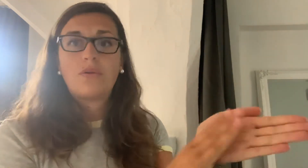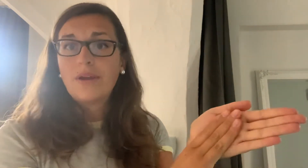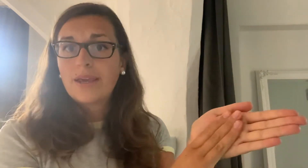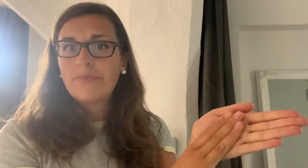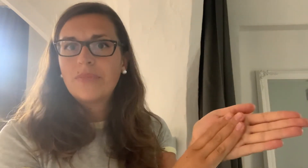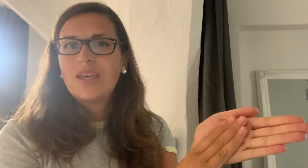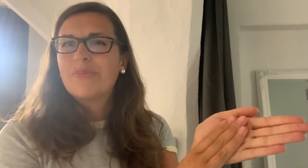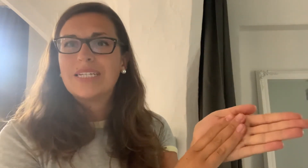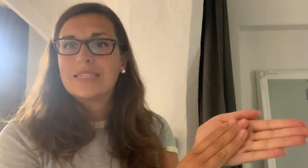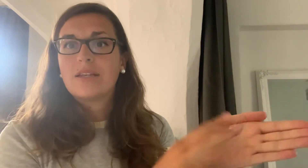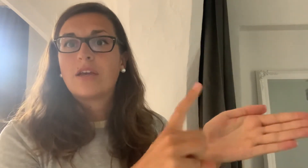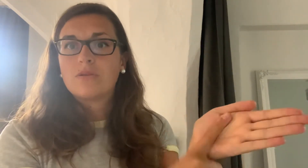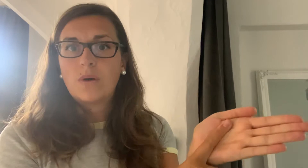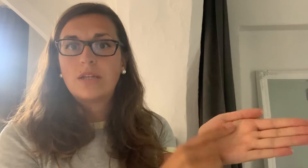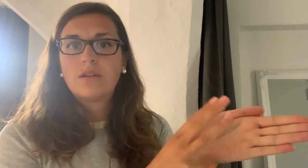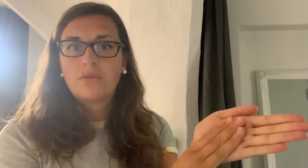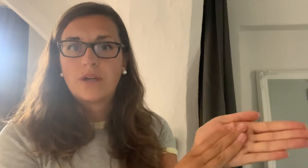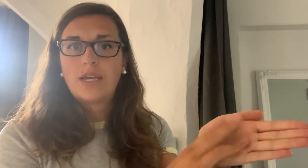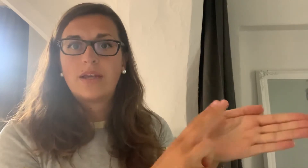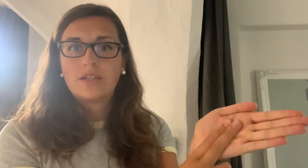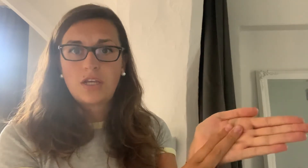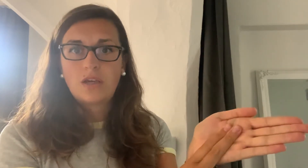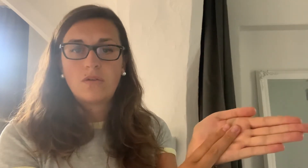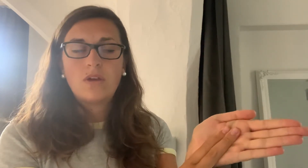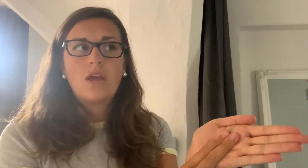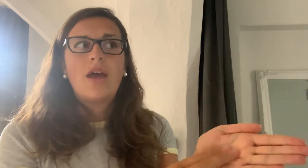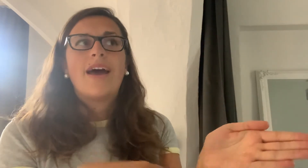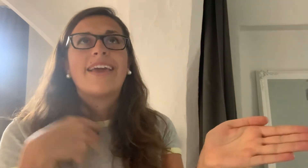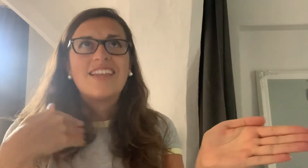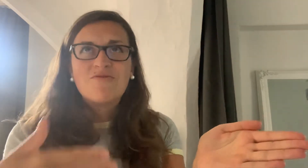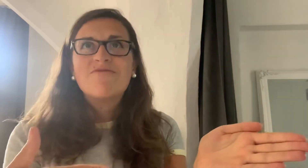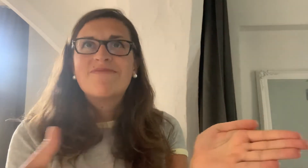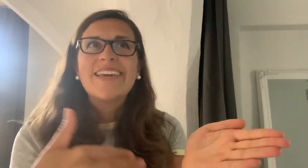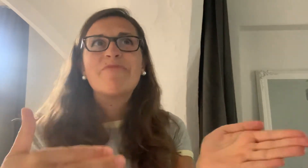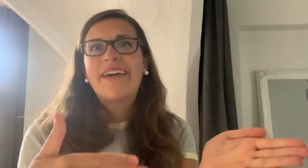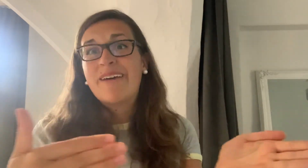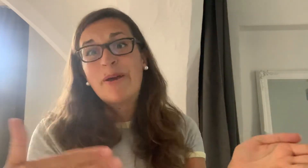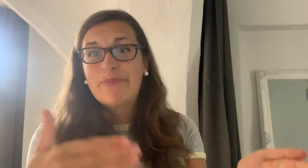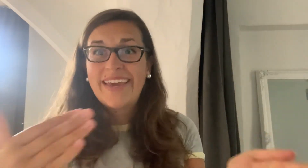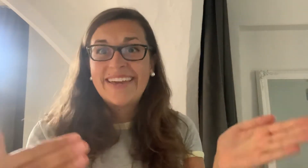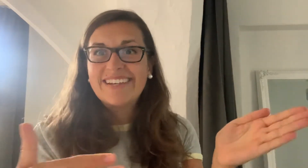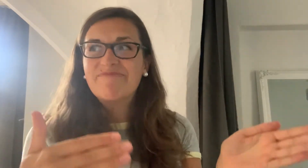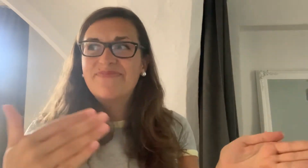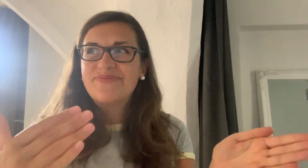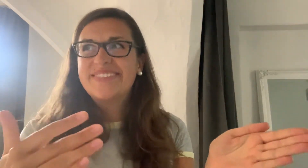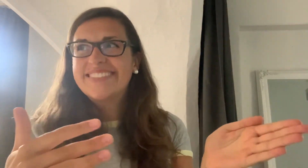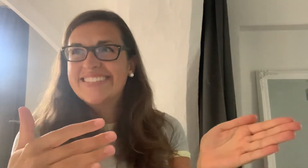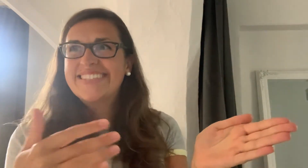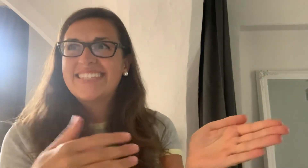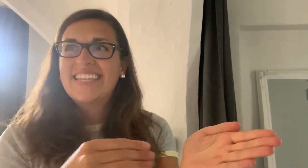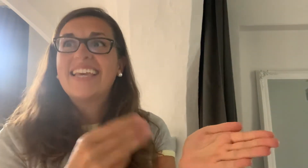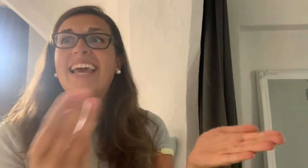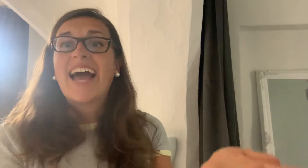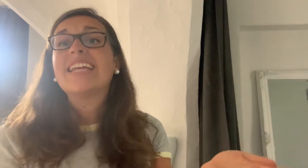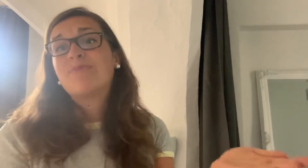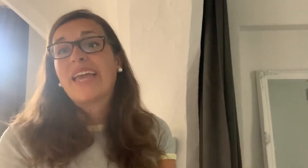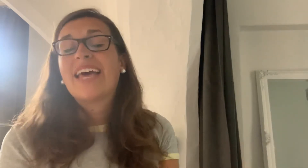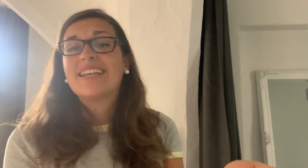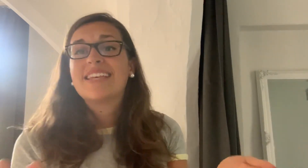3, but it doesn't. It goes 1, 3, and 2. Can you think why that might be? It's because an